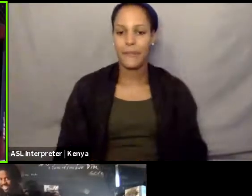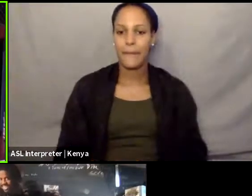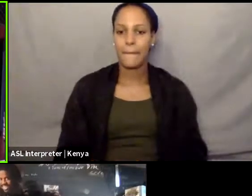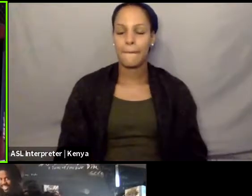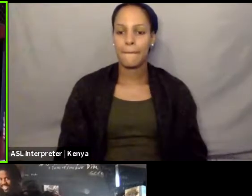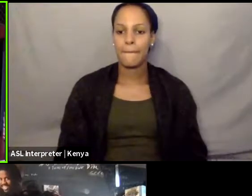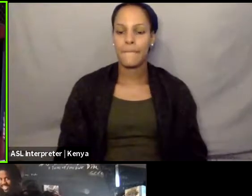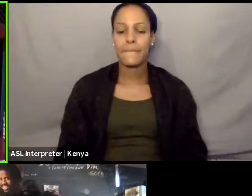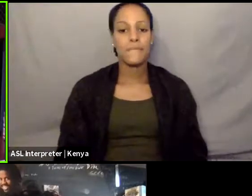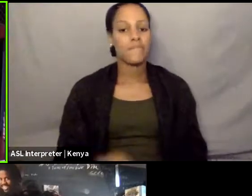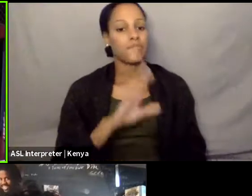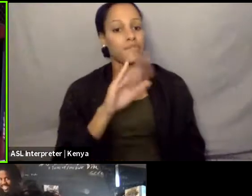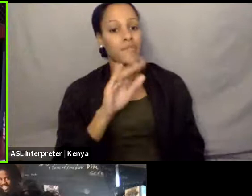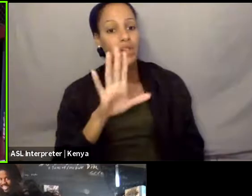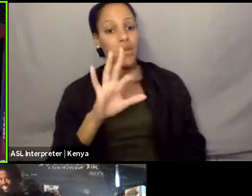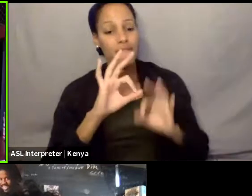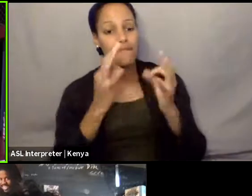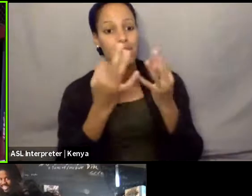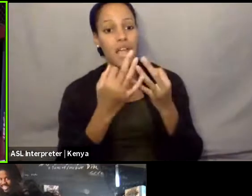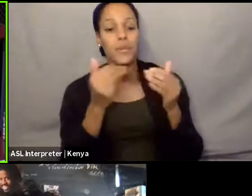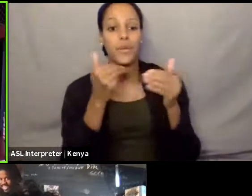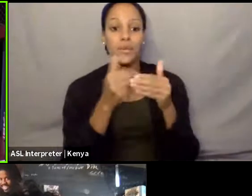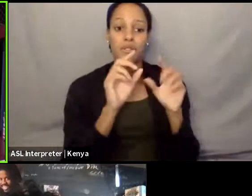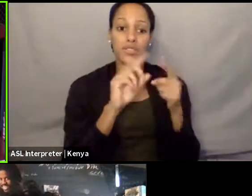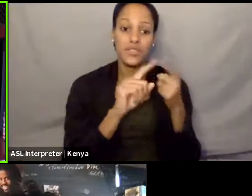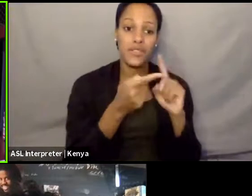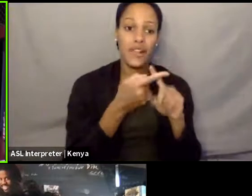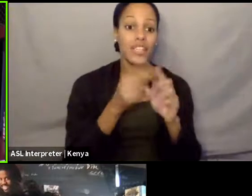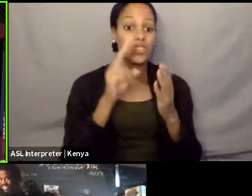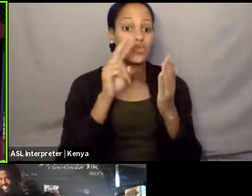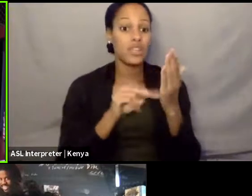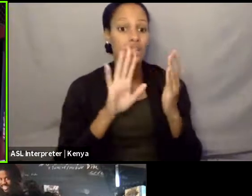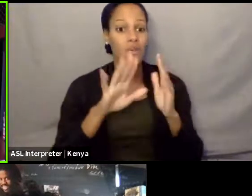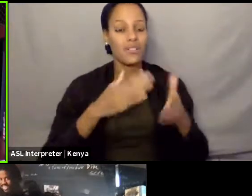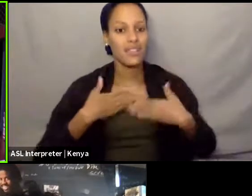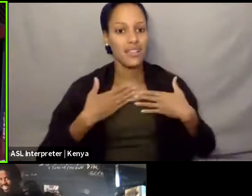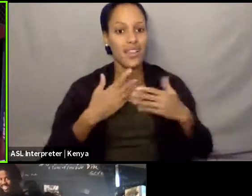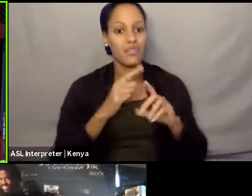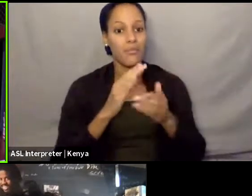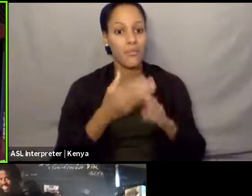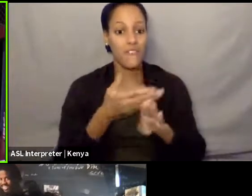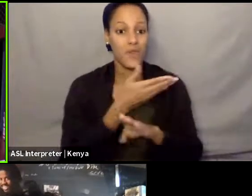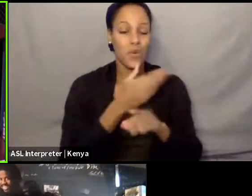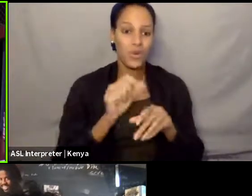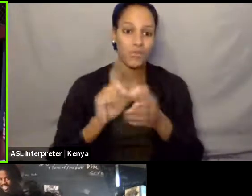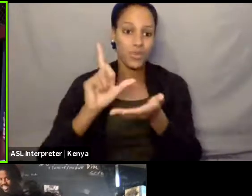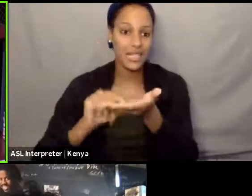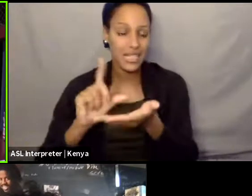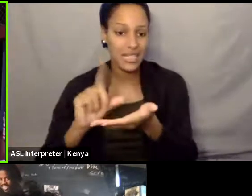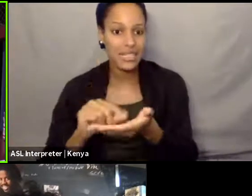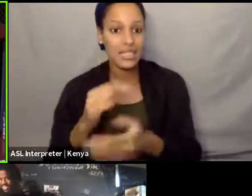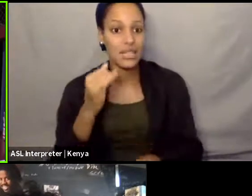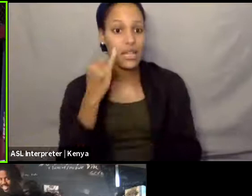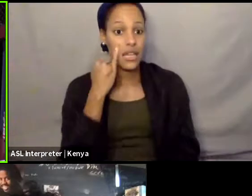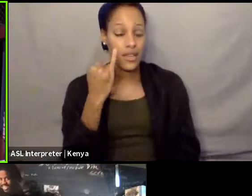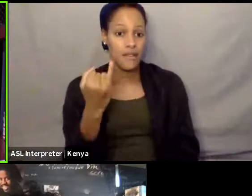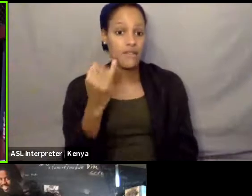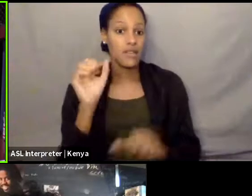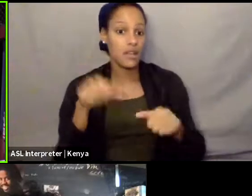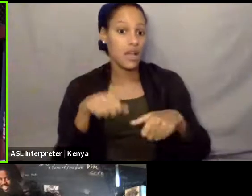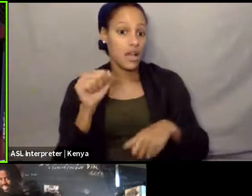Did your family or close friends get to read any of your delights before publication? And if so, did they have feedback that helped you